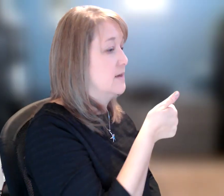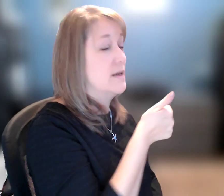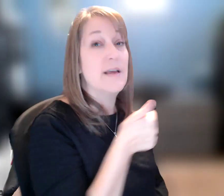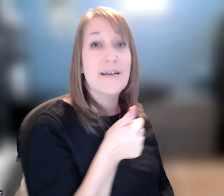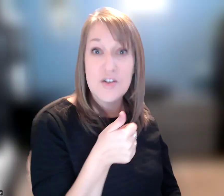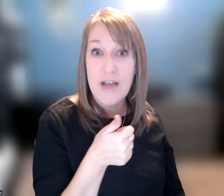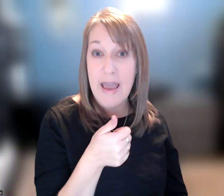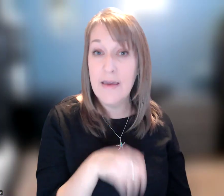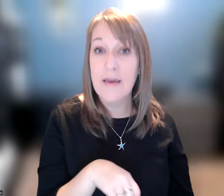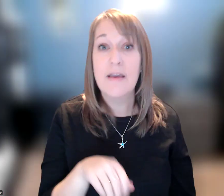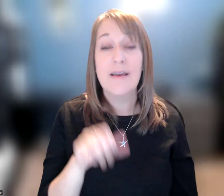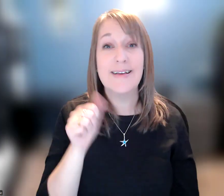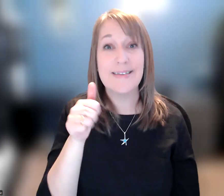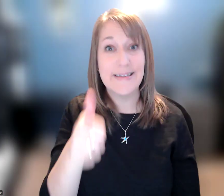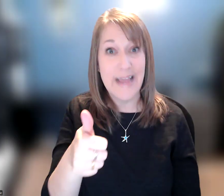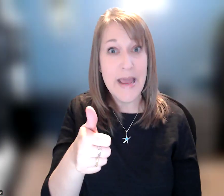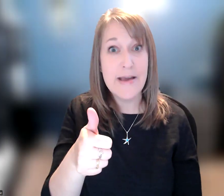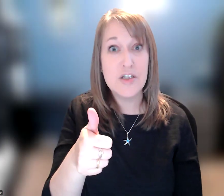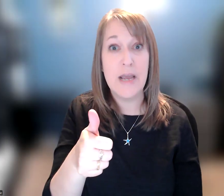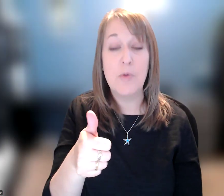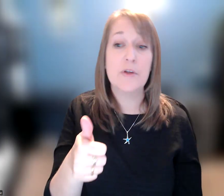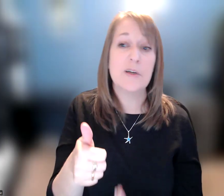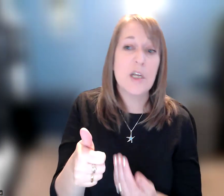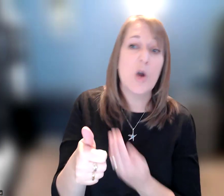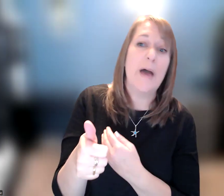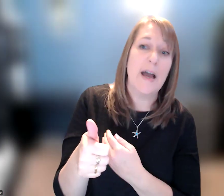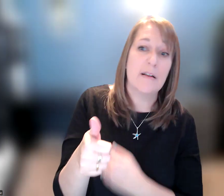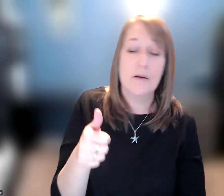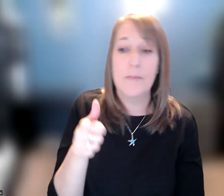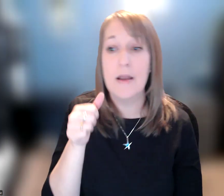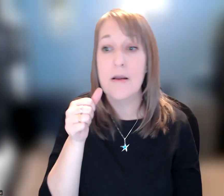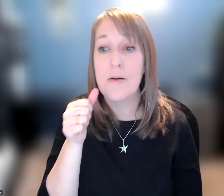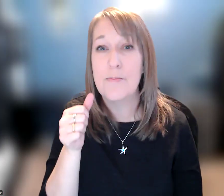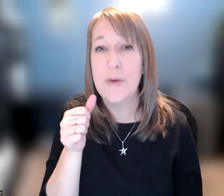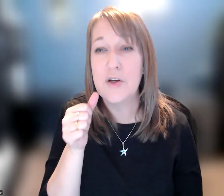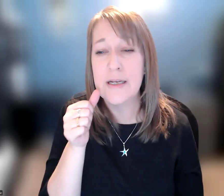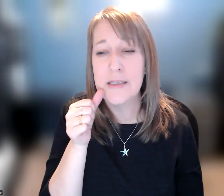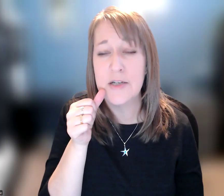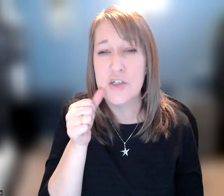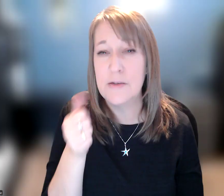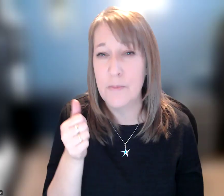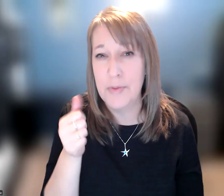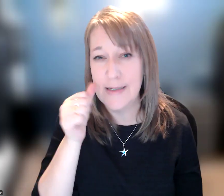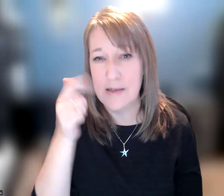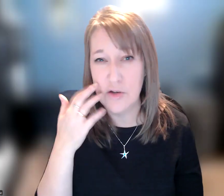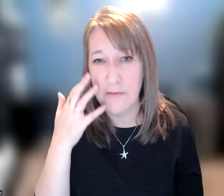Now, yesterday is the same hand shape, only you're going to go back a little bit, but you're going to touch different places on your